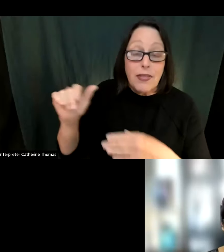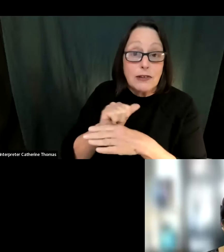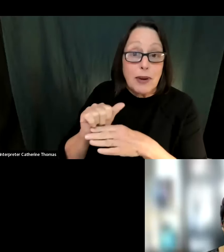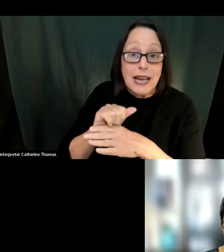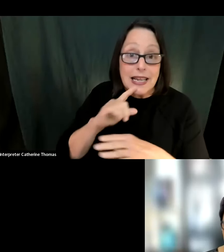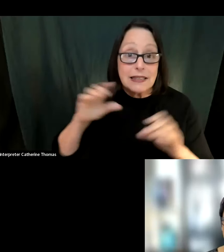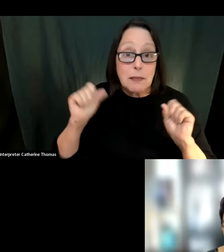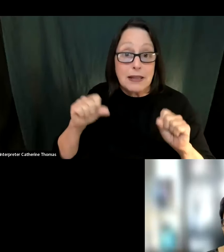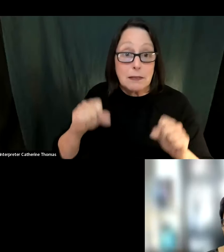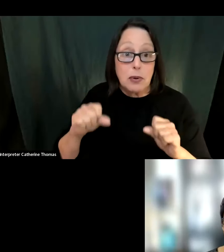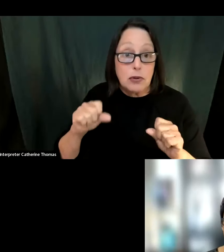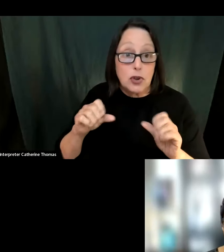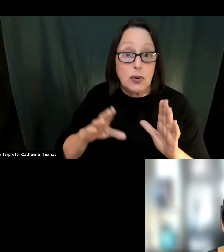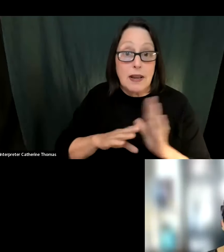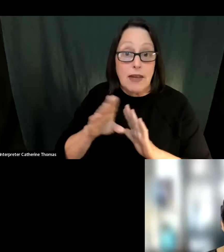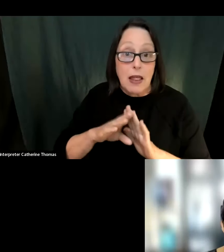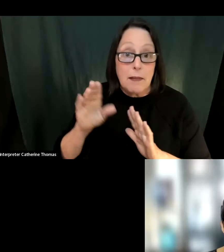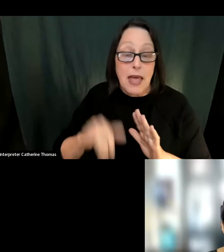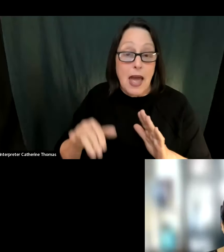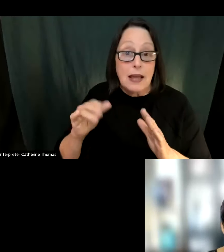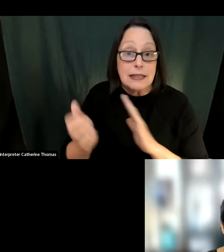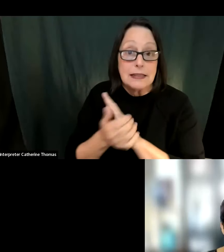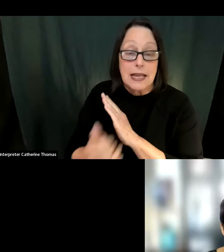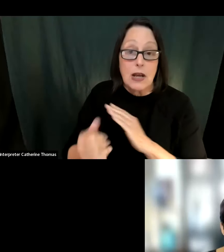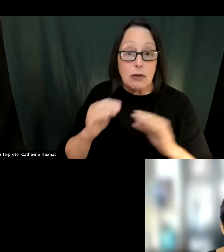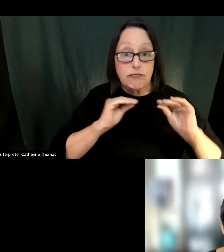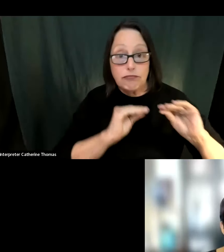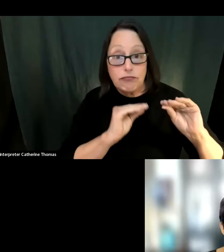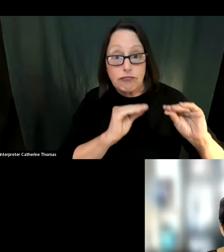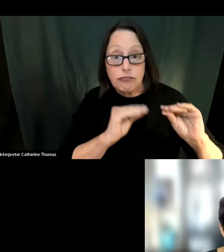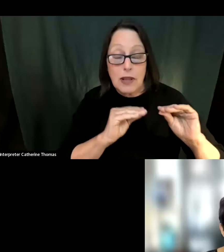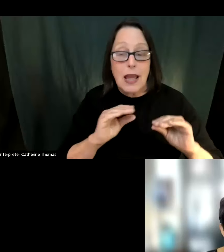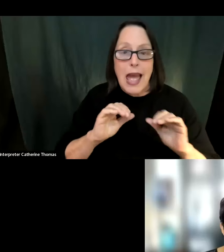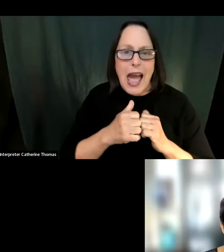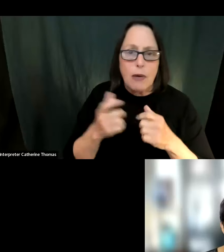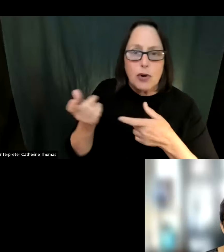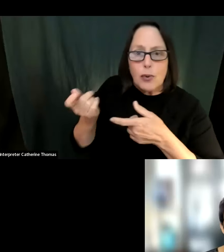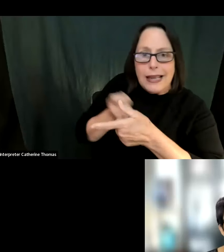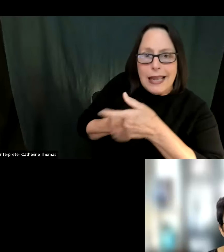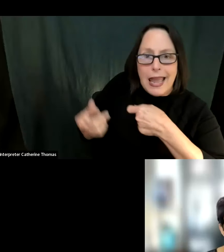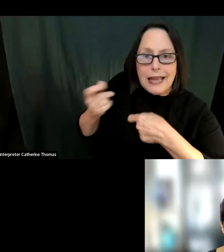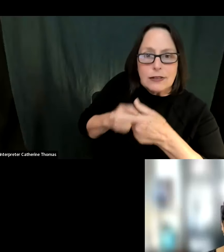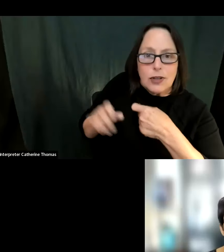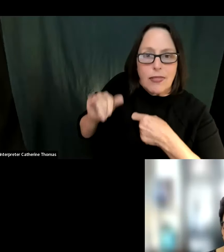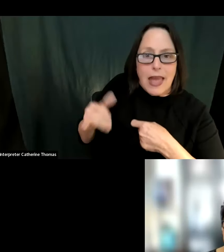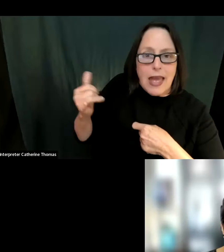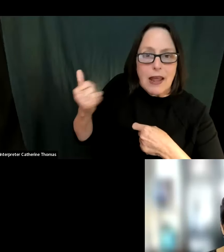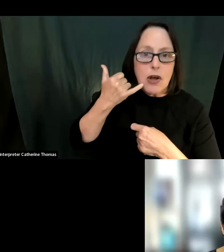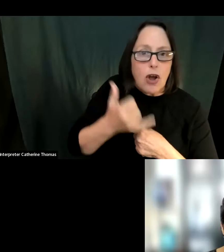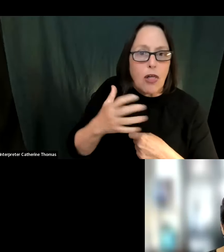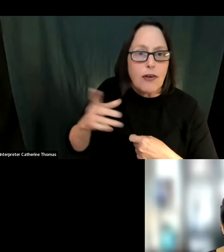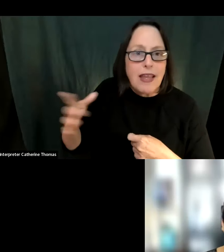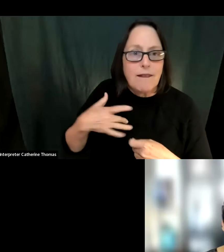train people to develop that skill set and finesse it more on how do you engage a caller so they feel, I've been cussed out